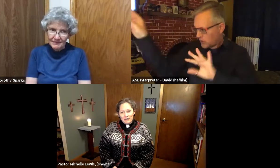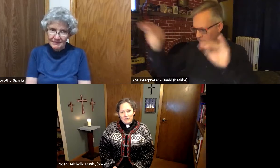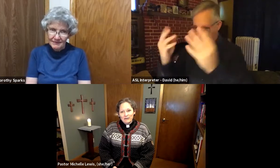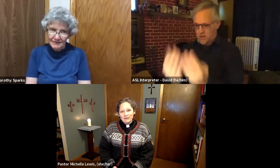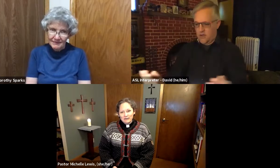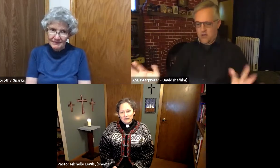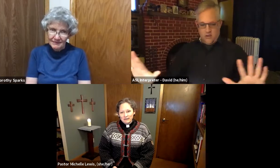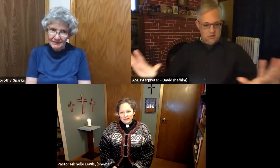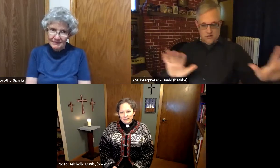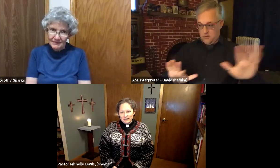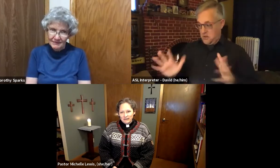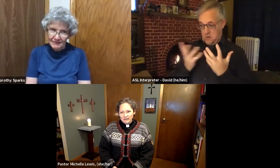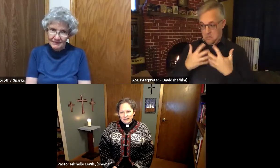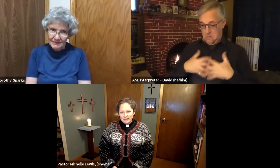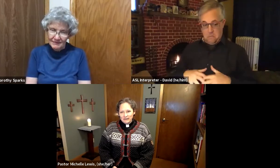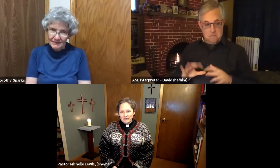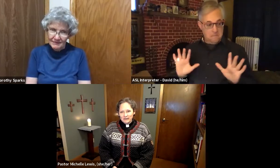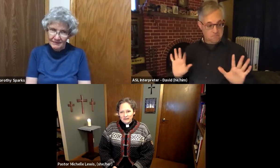worship.